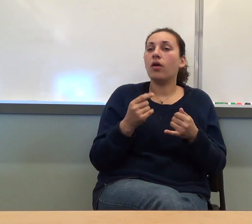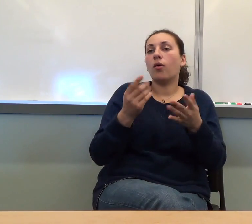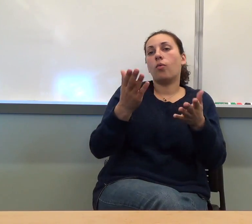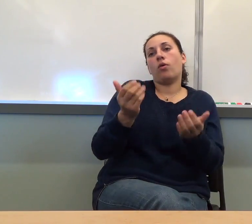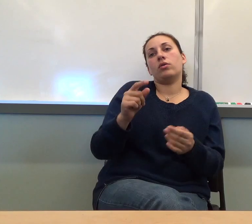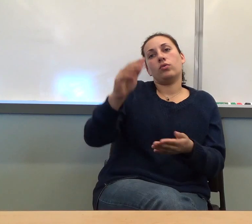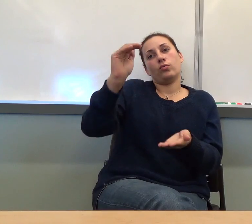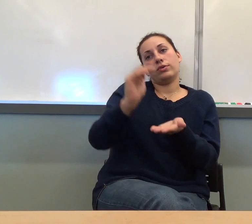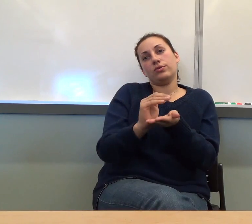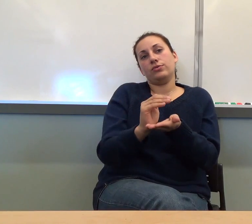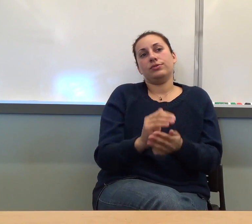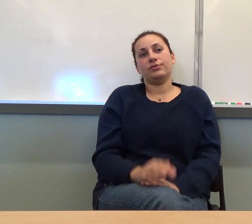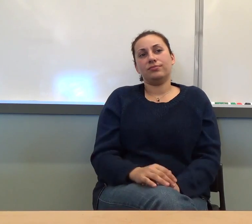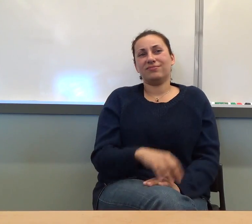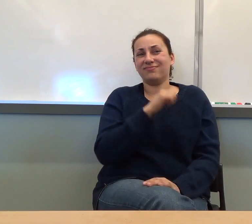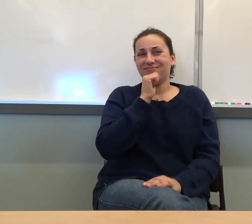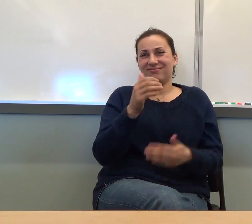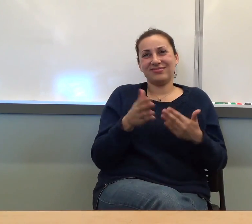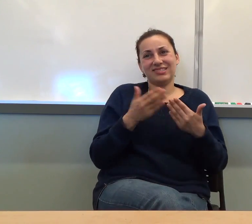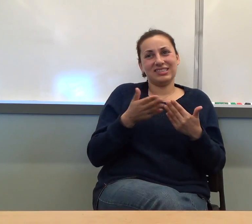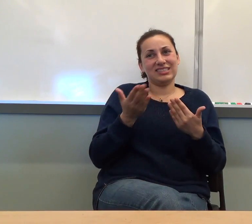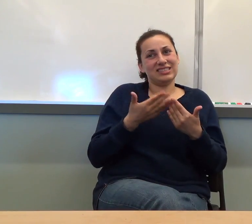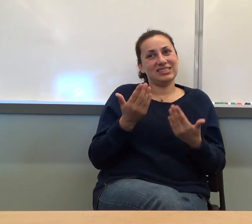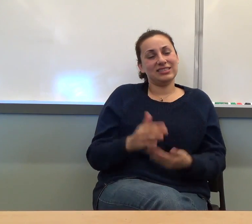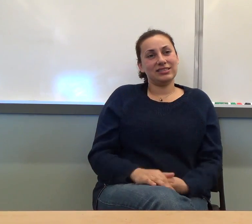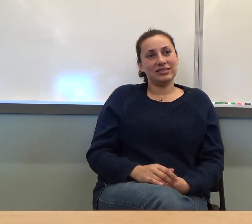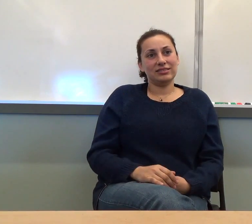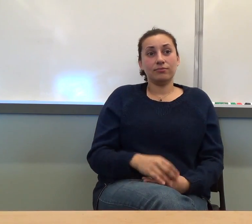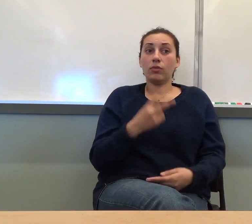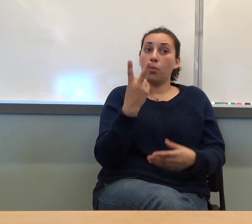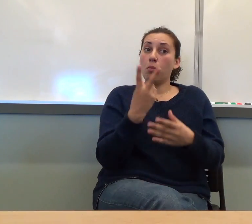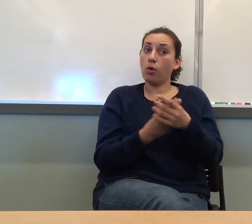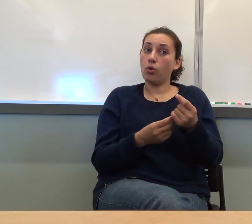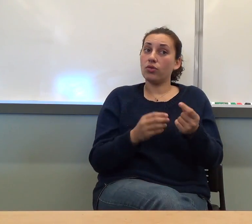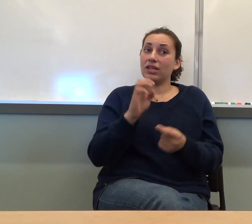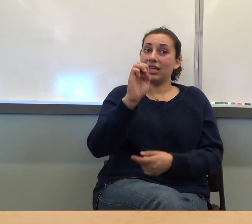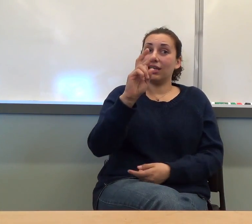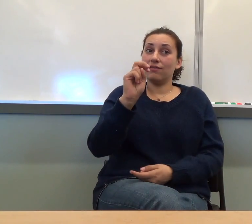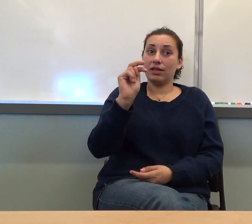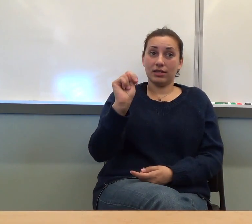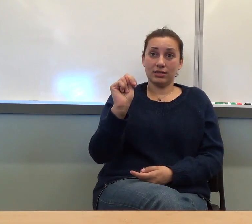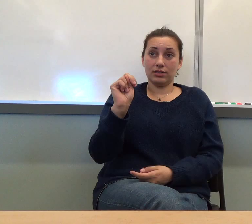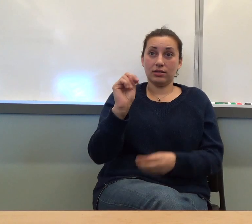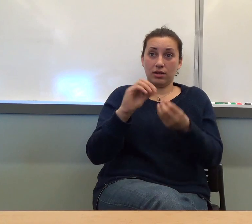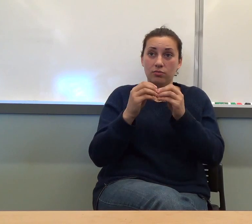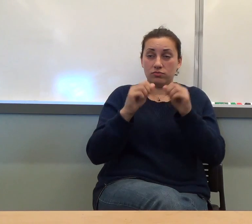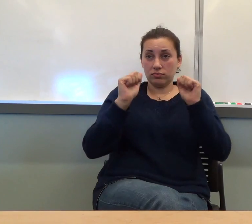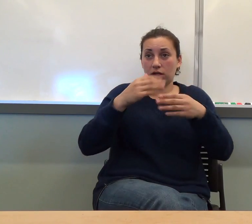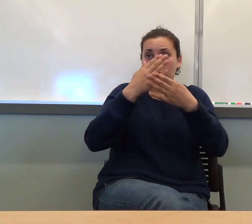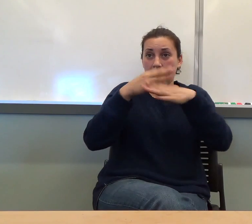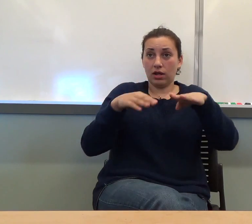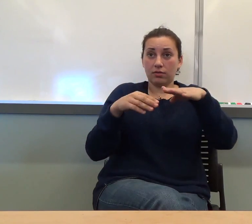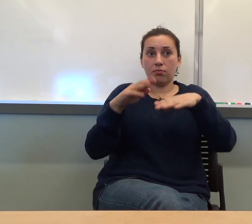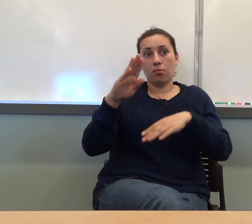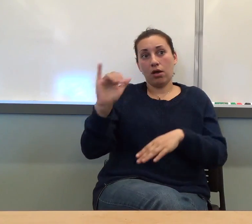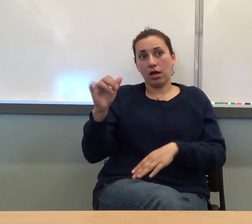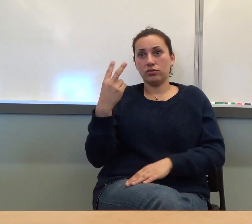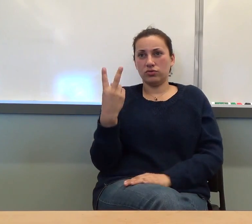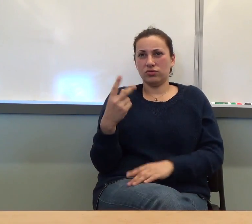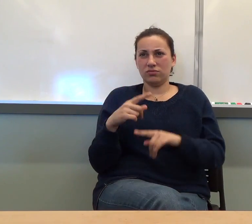easy, okay? Because they're both even numbers, so they're both divisible by 2, but we could sit here for 5 minutes doing that, because those are